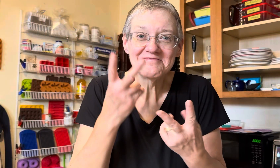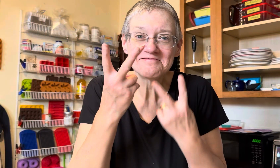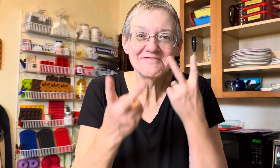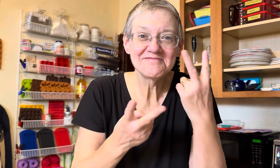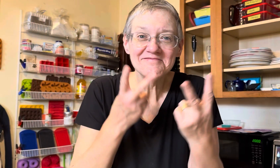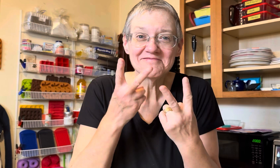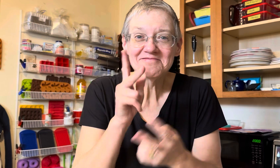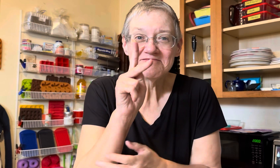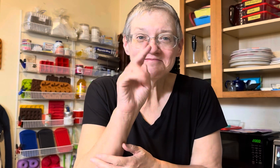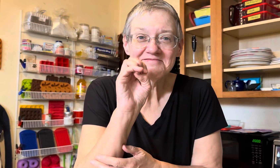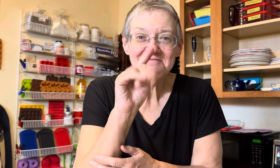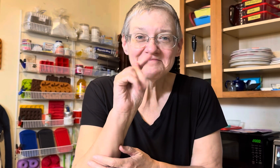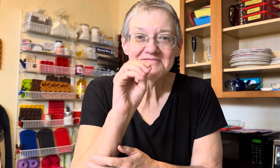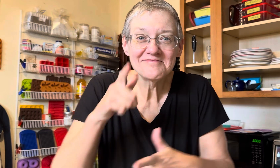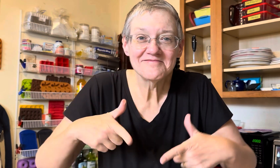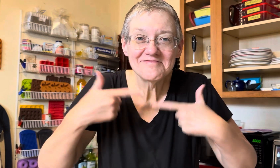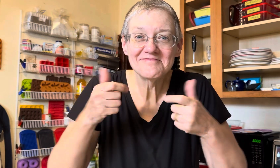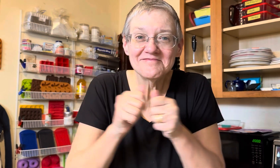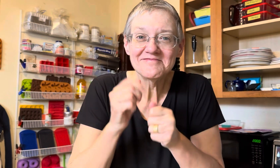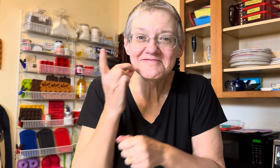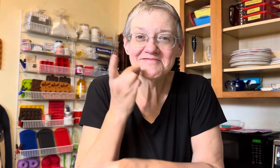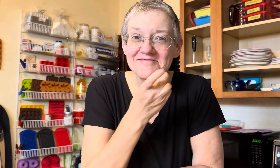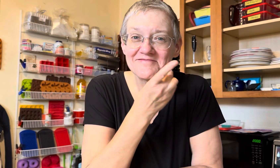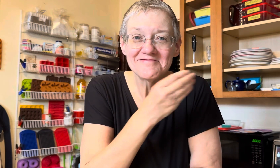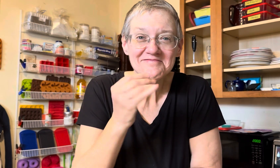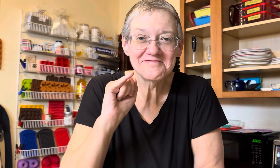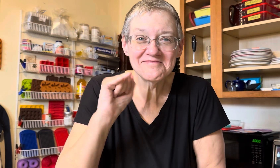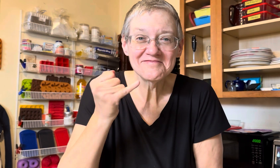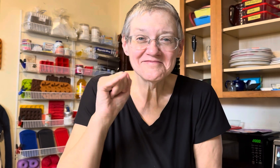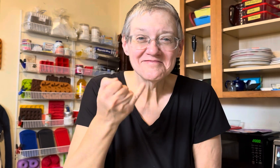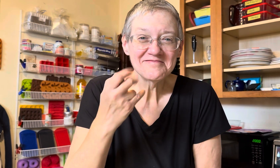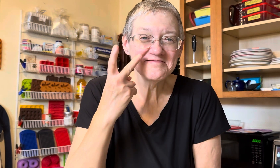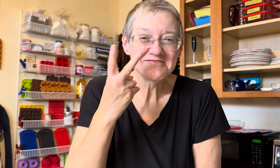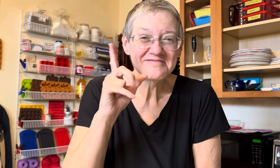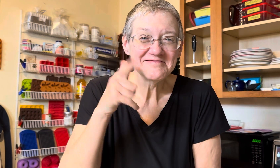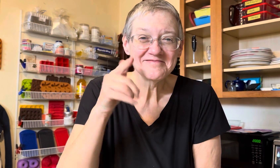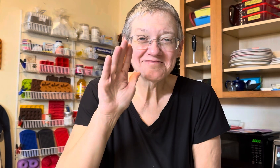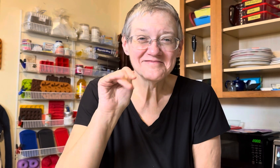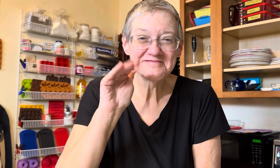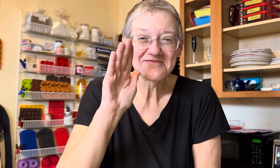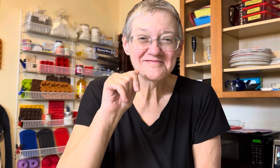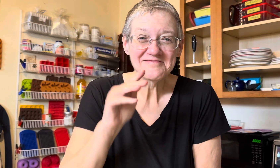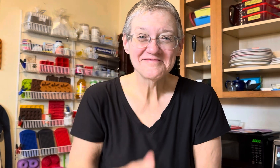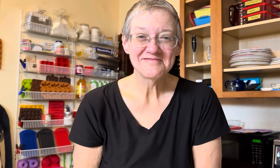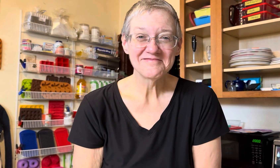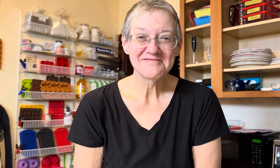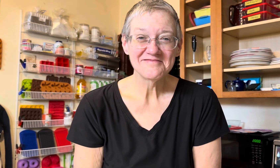Thank you for visiting Keto Living with Dale and Judith. See you later. Bye-bye.